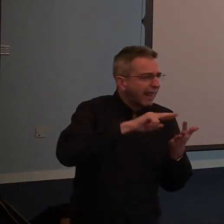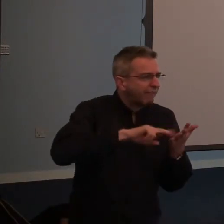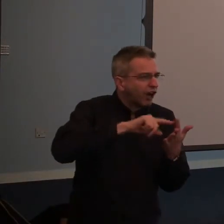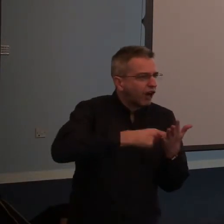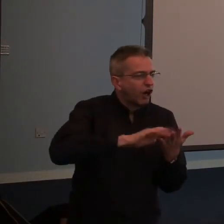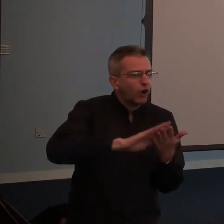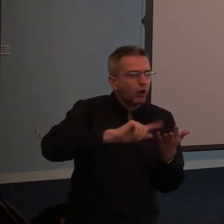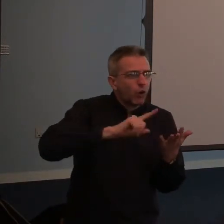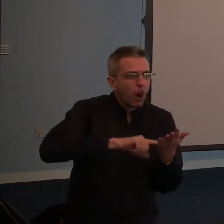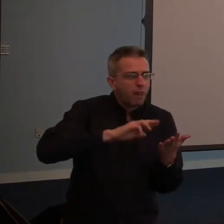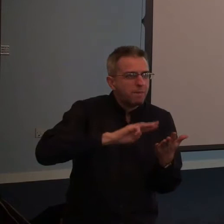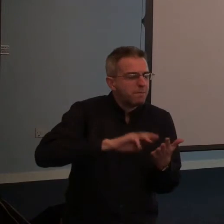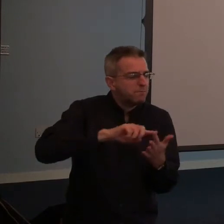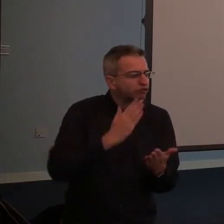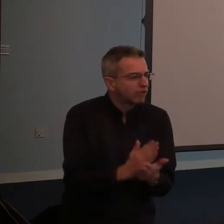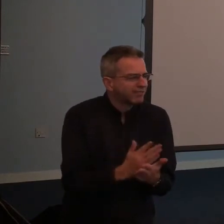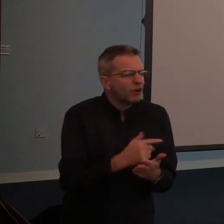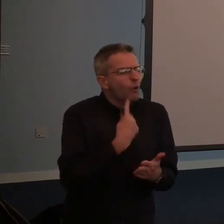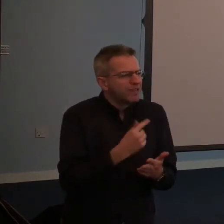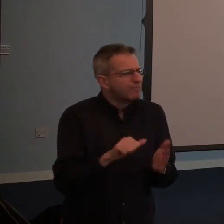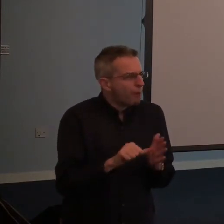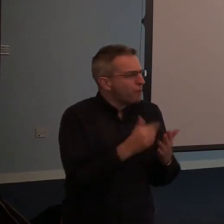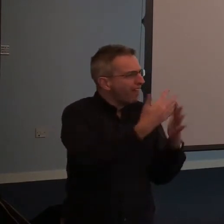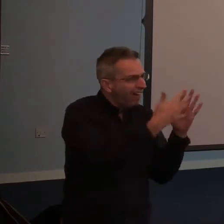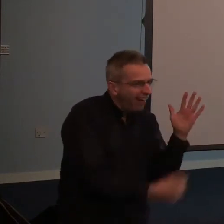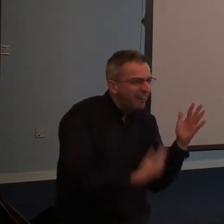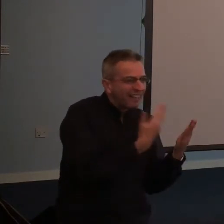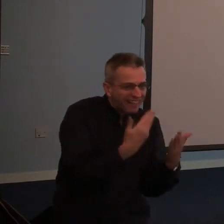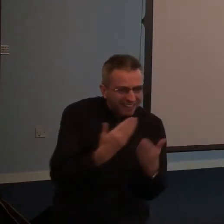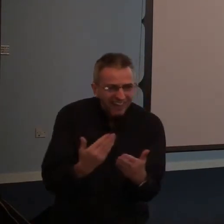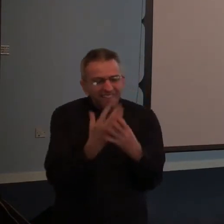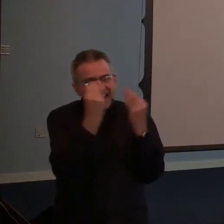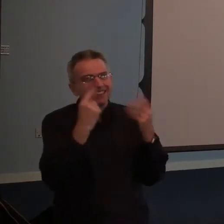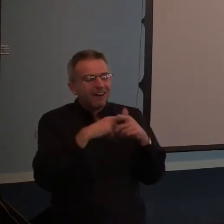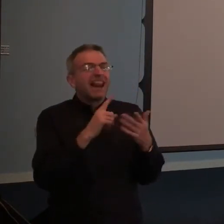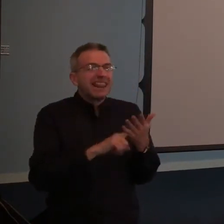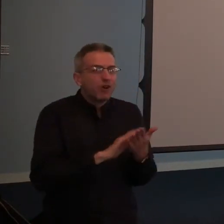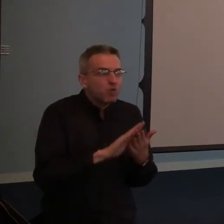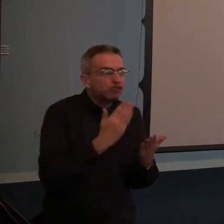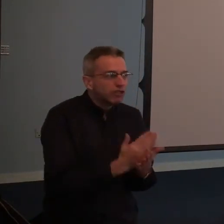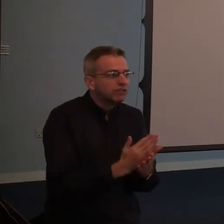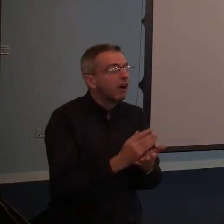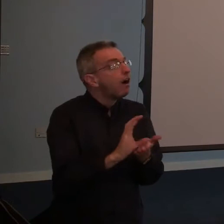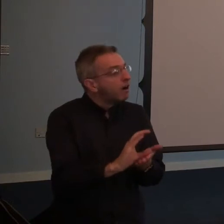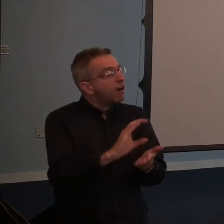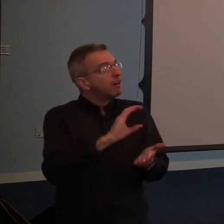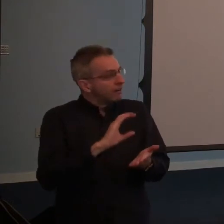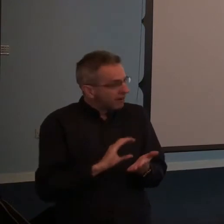I've just realised I forgot to thank the Leverhulme Trust who funded our project. I thank so many people that I forgot to